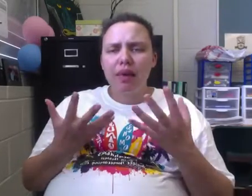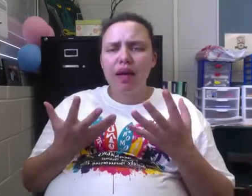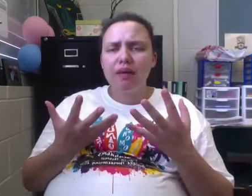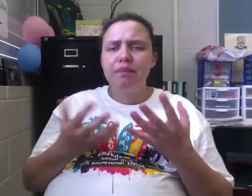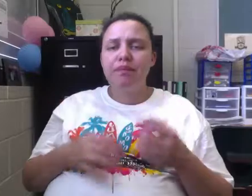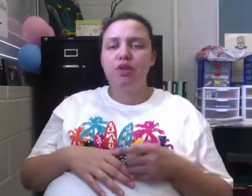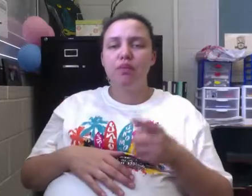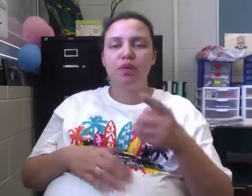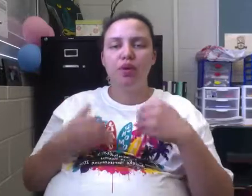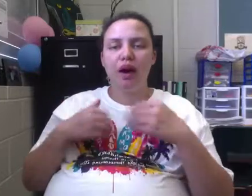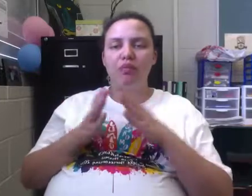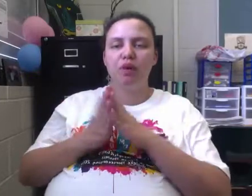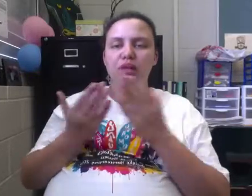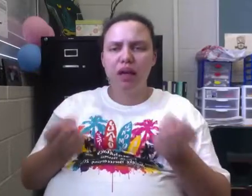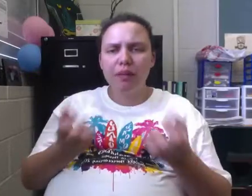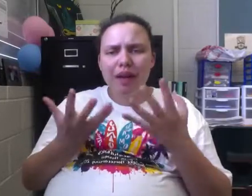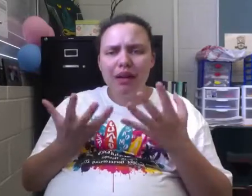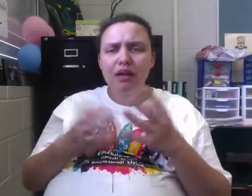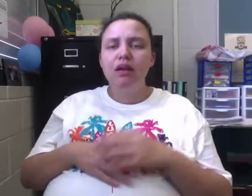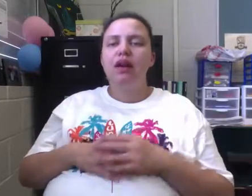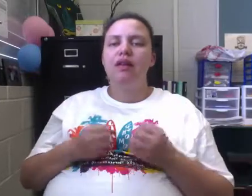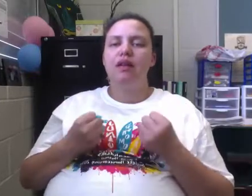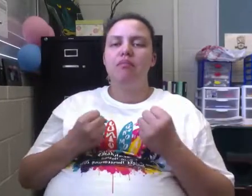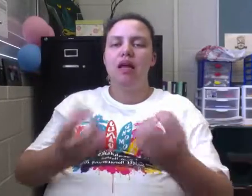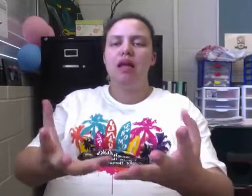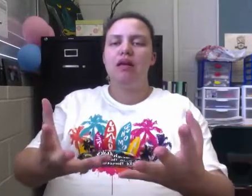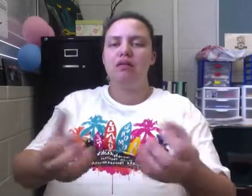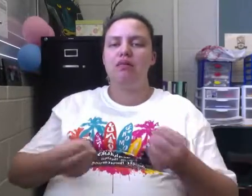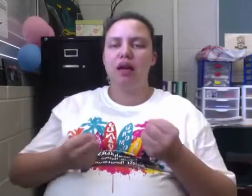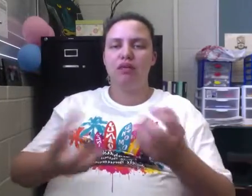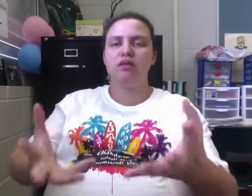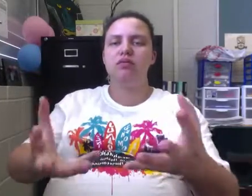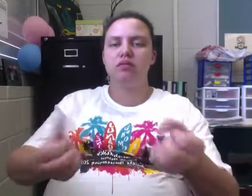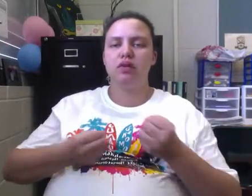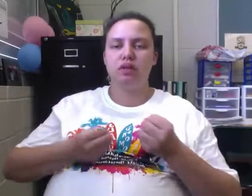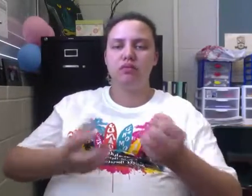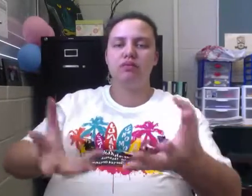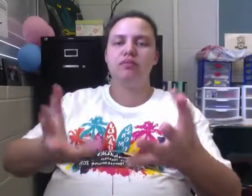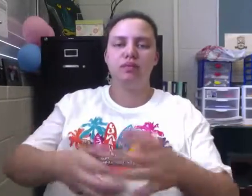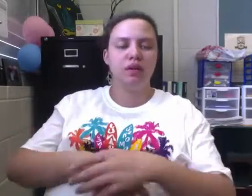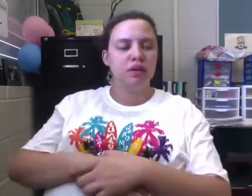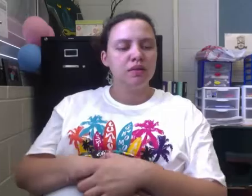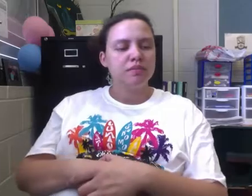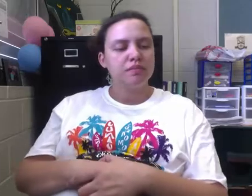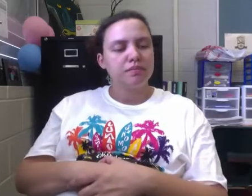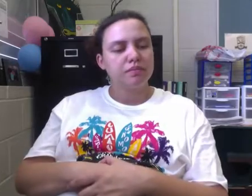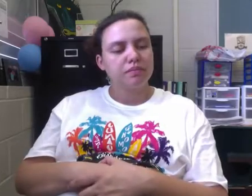many. So you have books, how many, and then many out towards you.